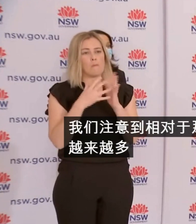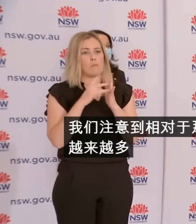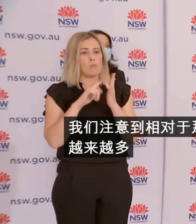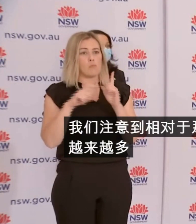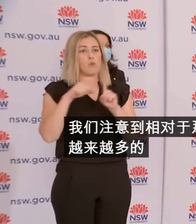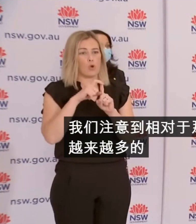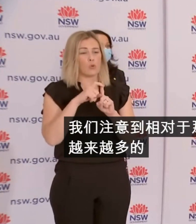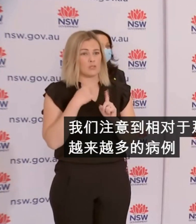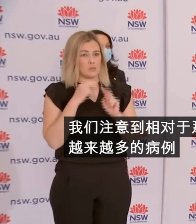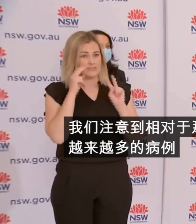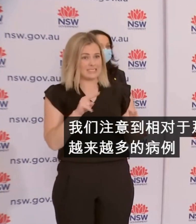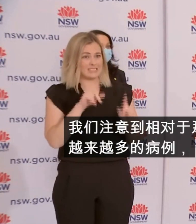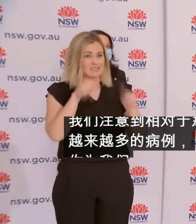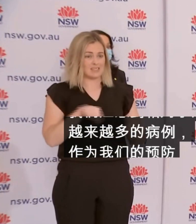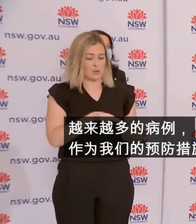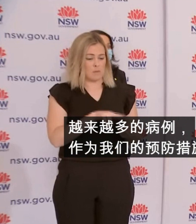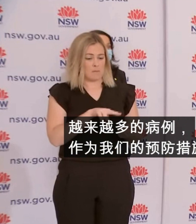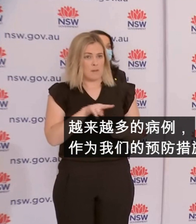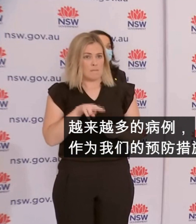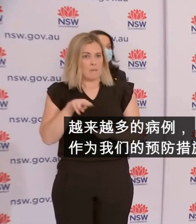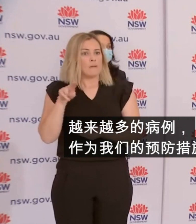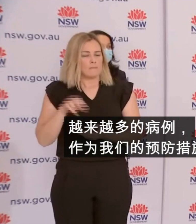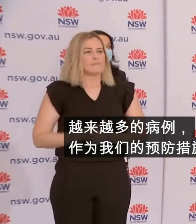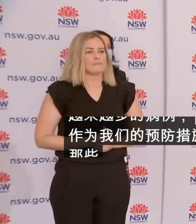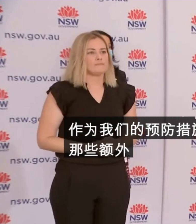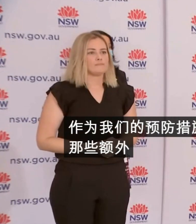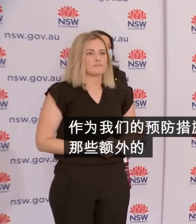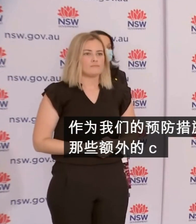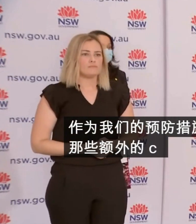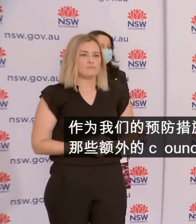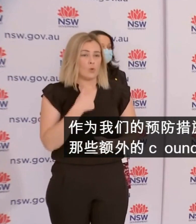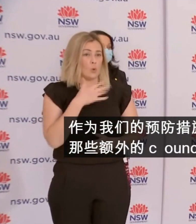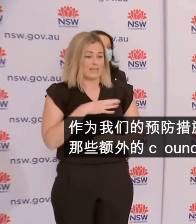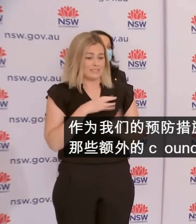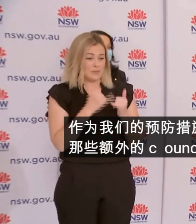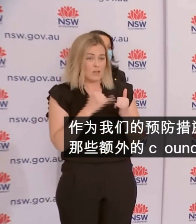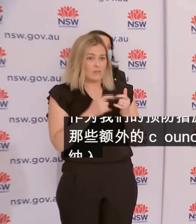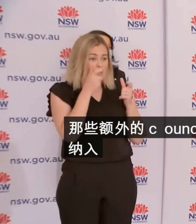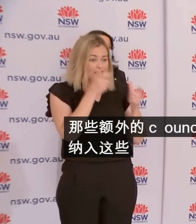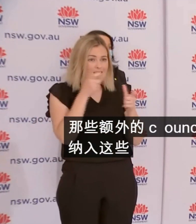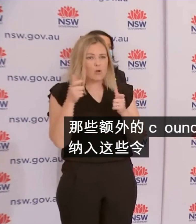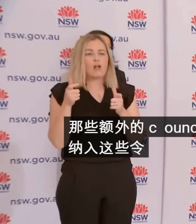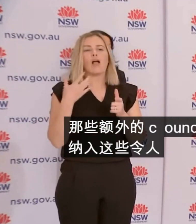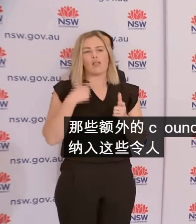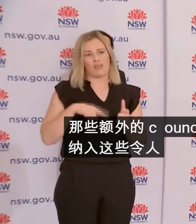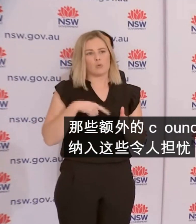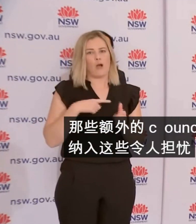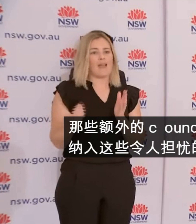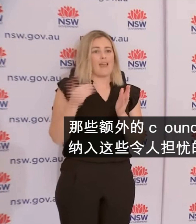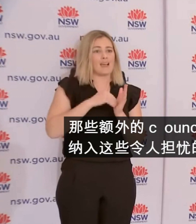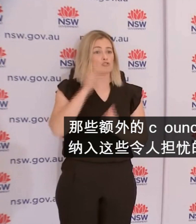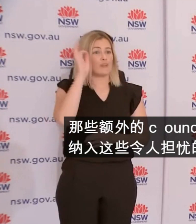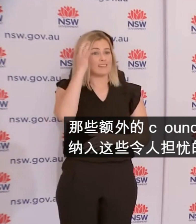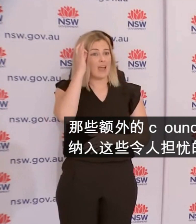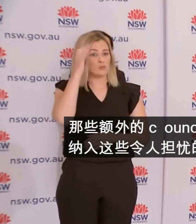there an increasing number of cases. And as a precaution, those additional council areas have been brought into those areas